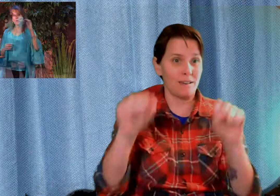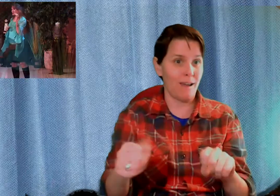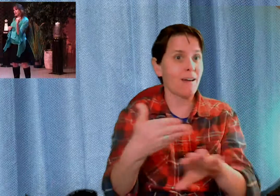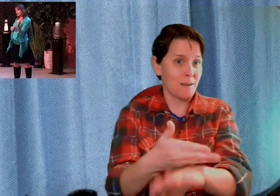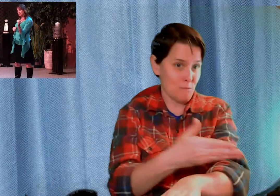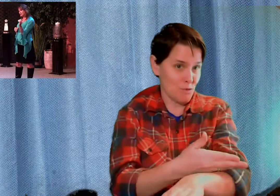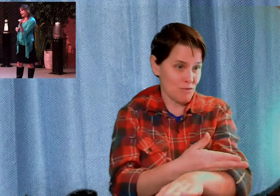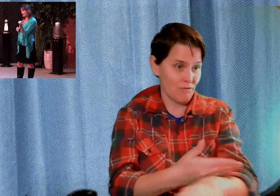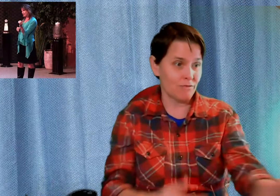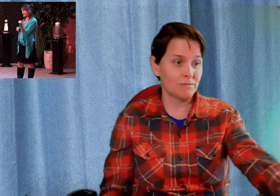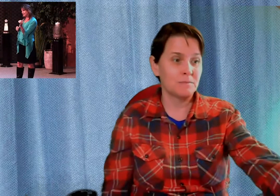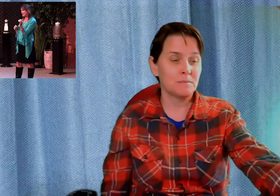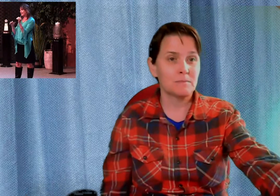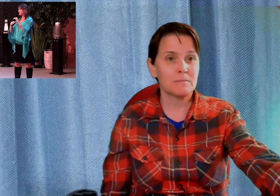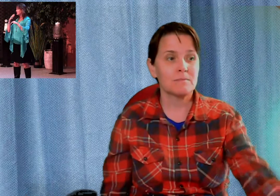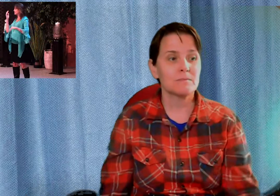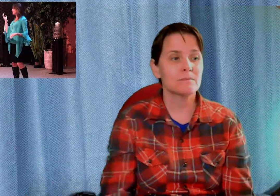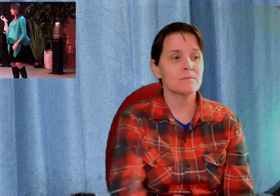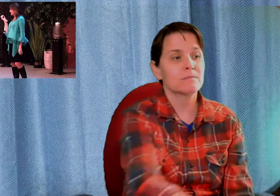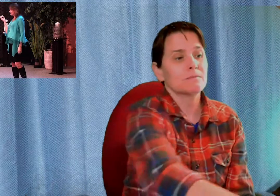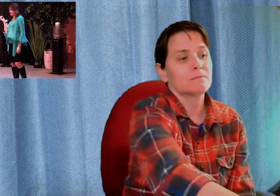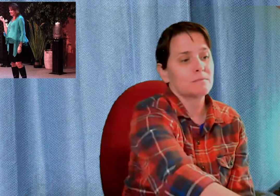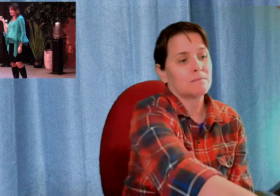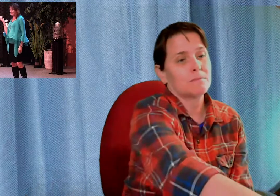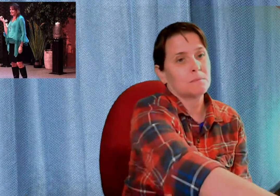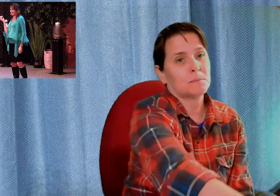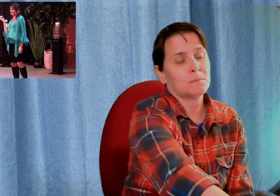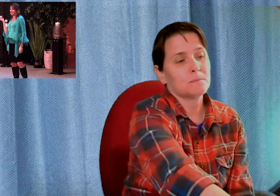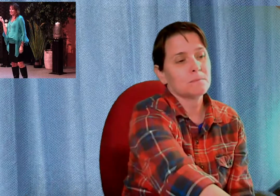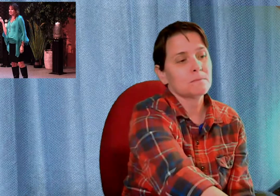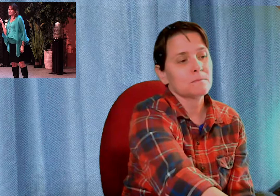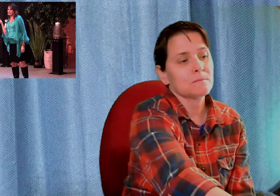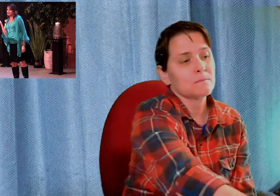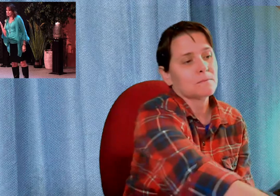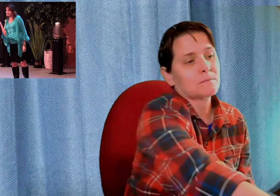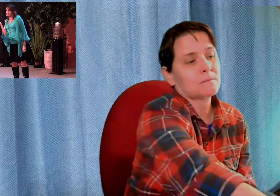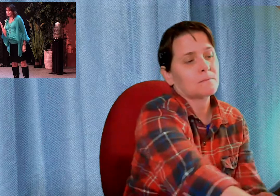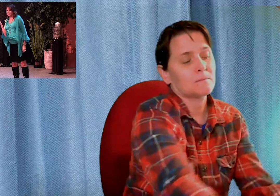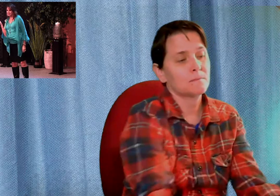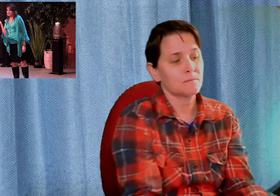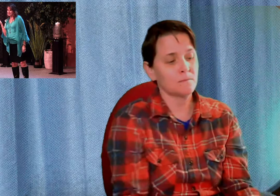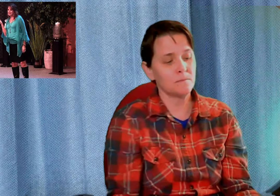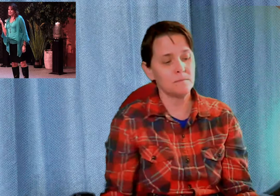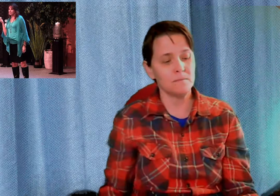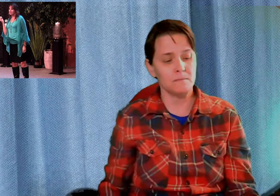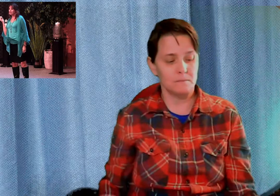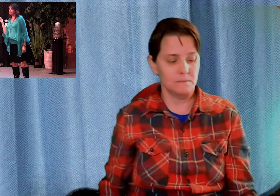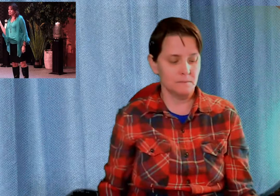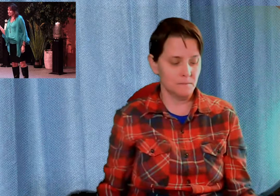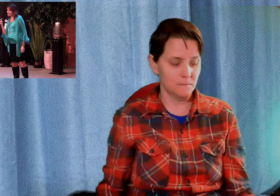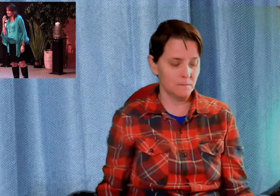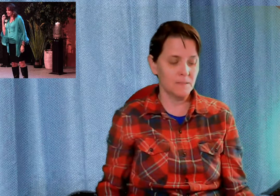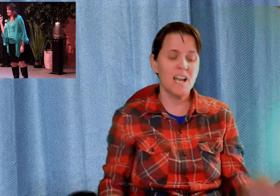how good your life is until you bring the chickens in and the goats and the sheep. But if you've